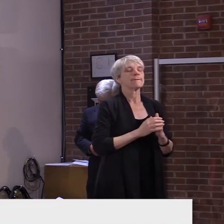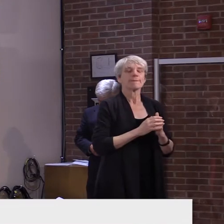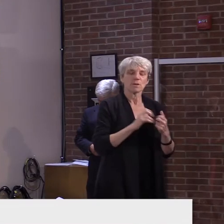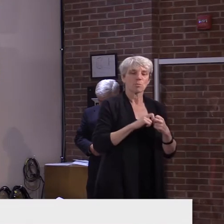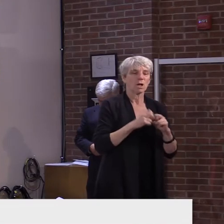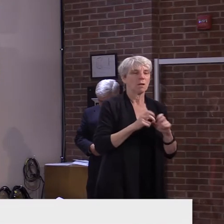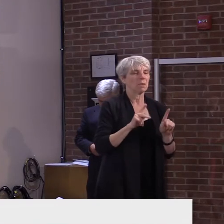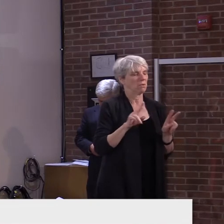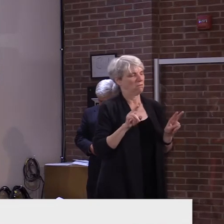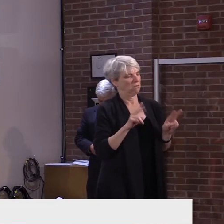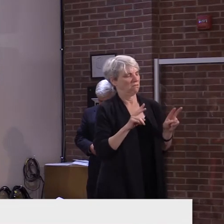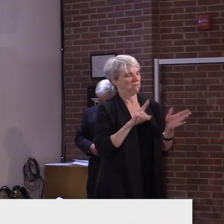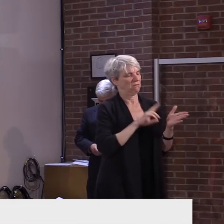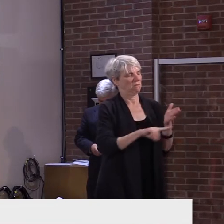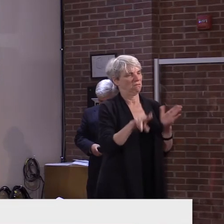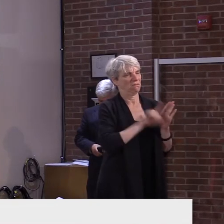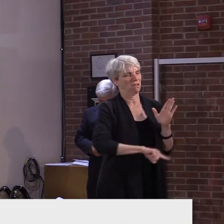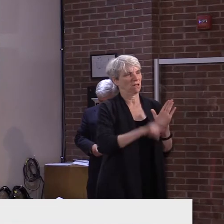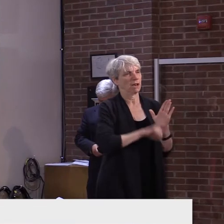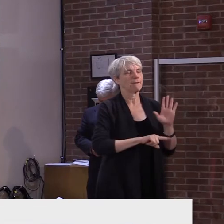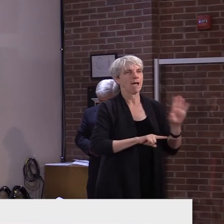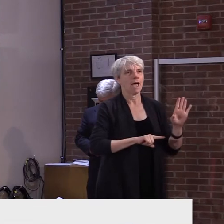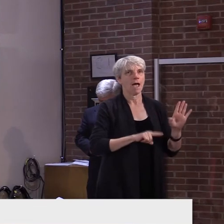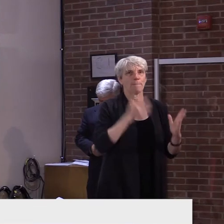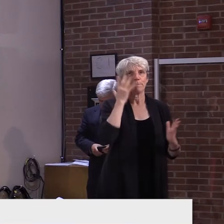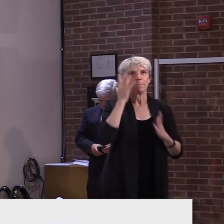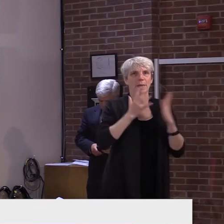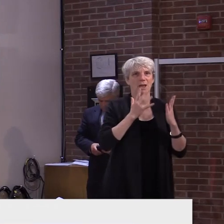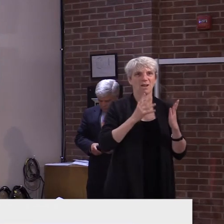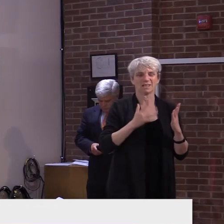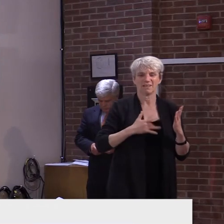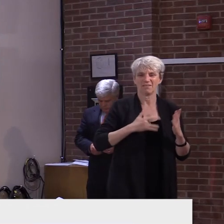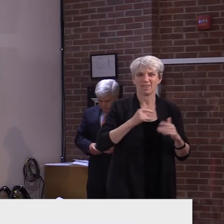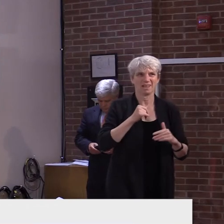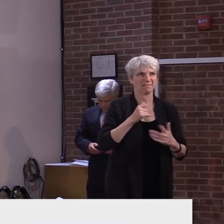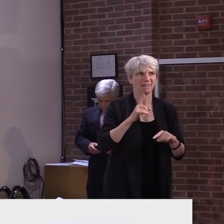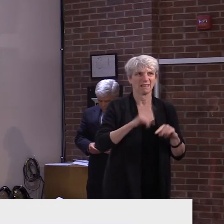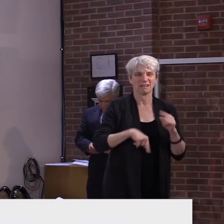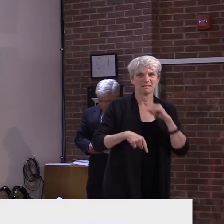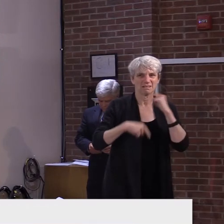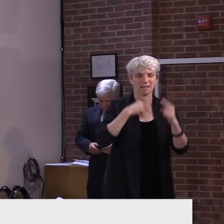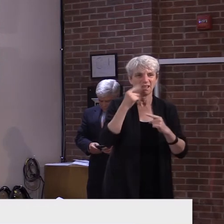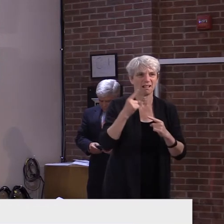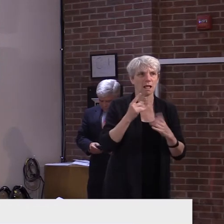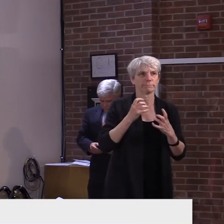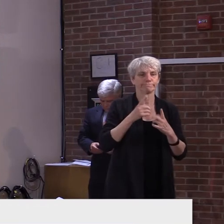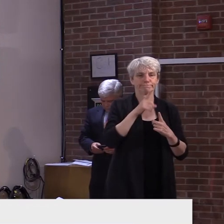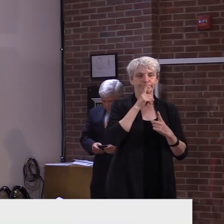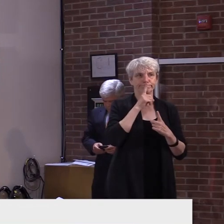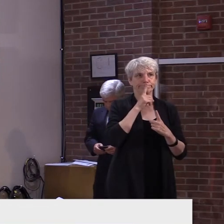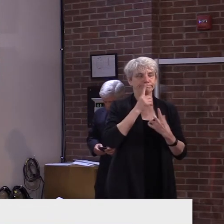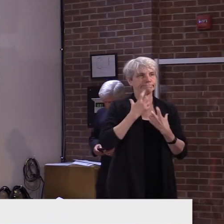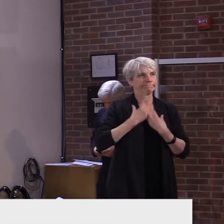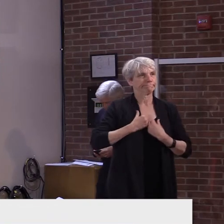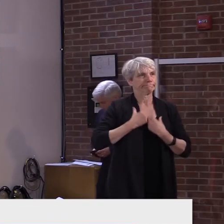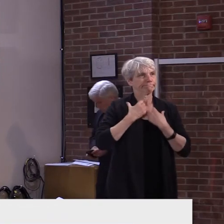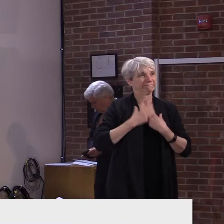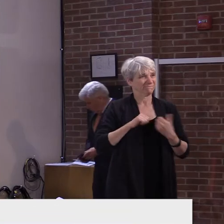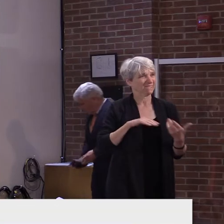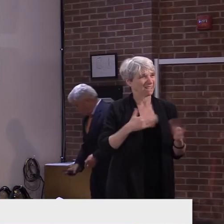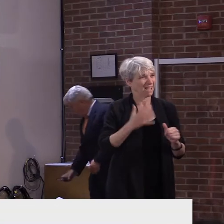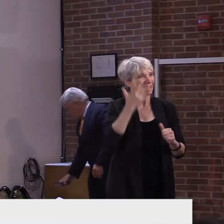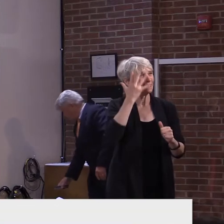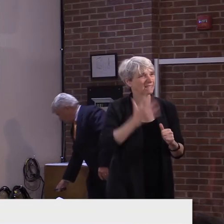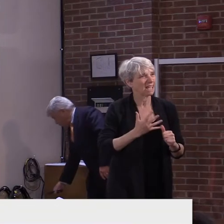substance use disorders can create tremendous barriers for people in accessing treatment and other services. Our work